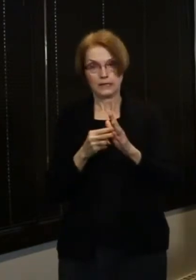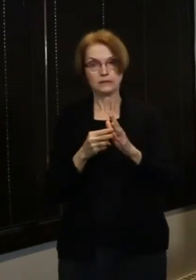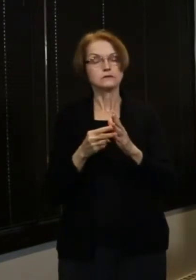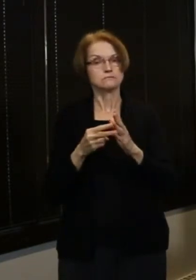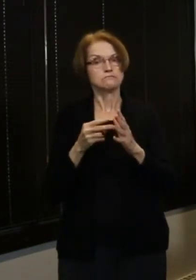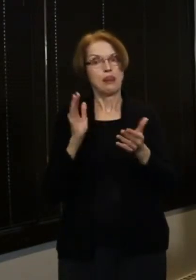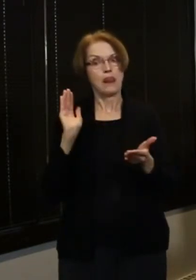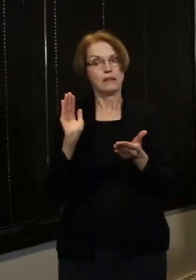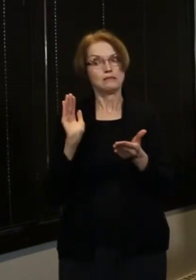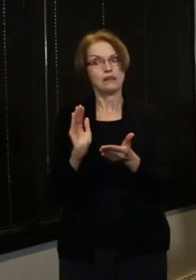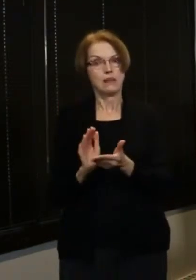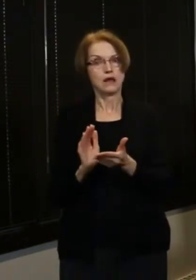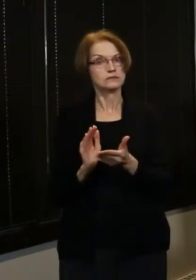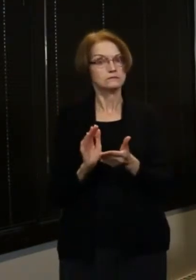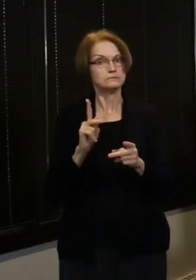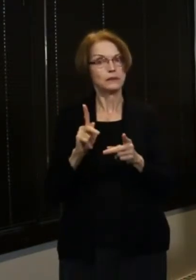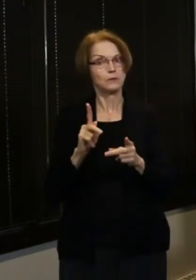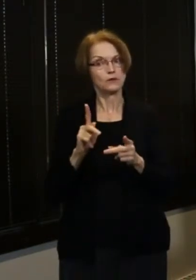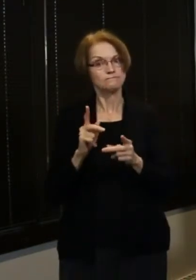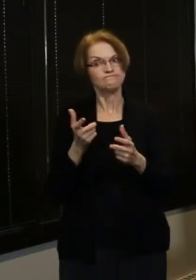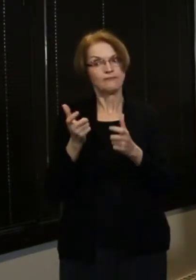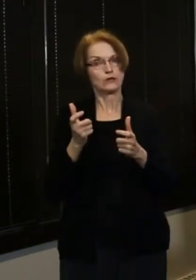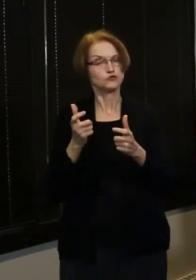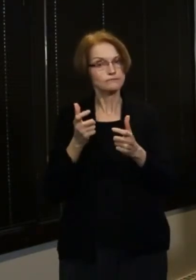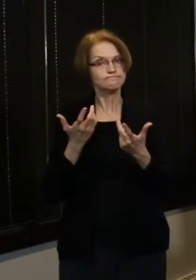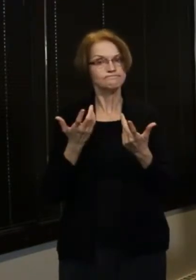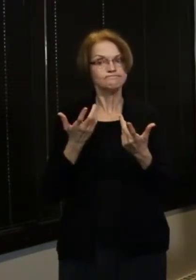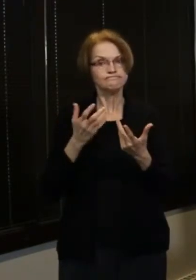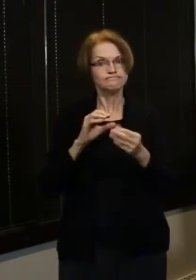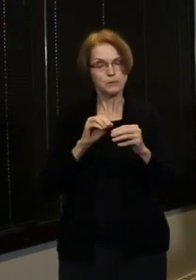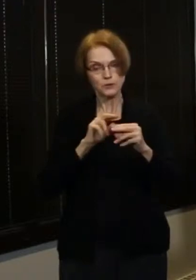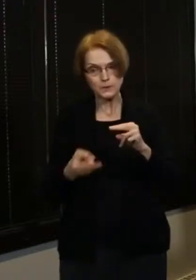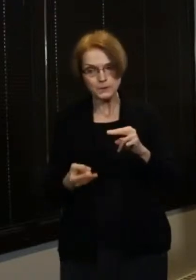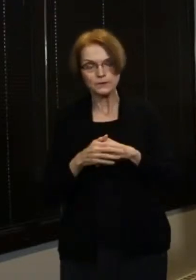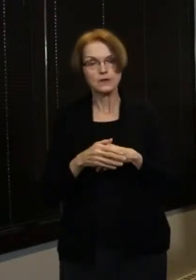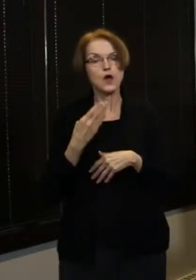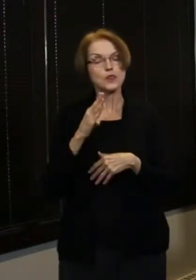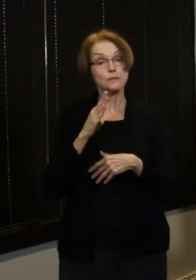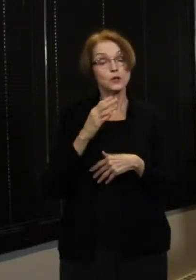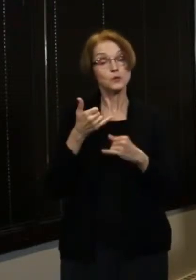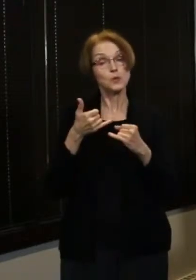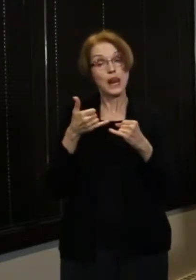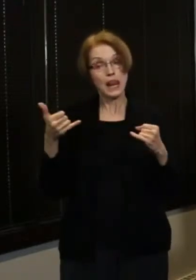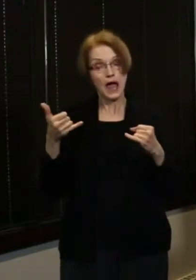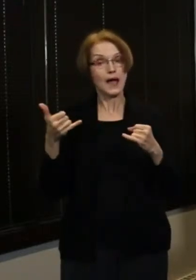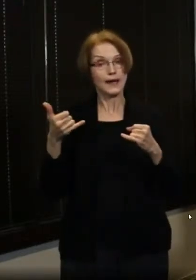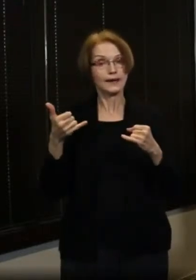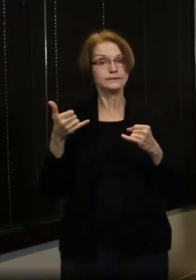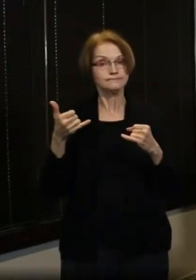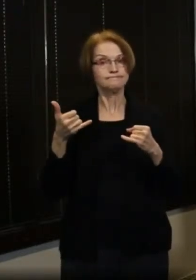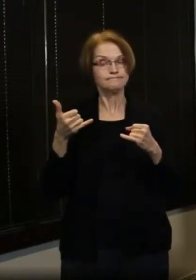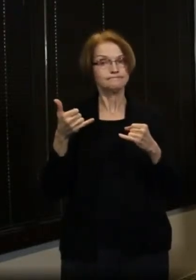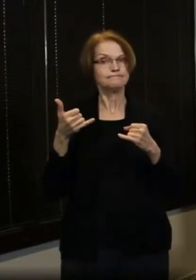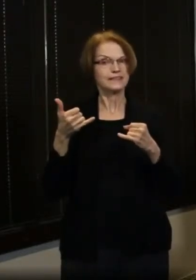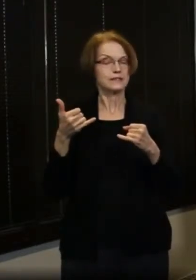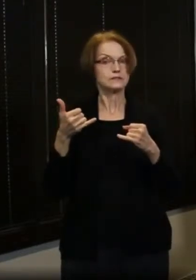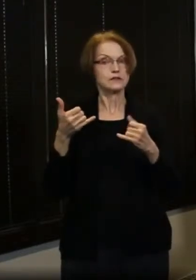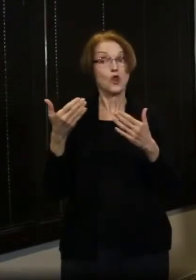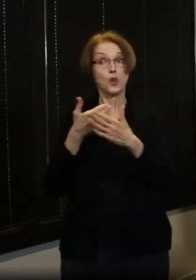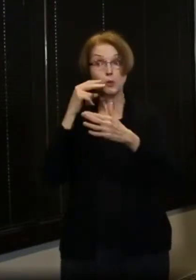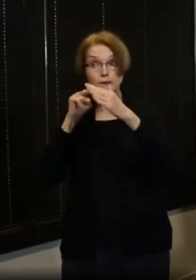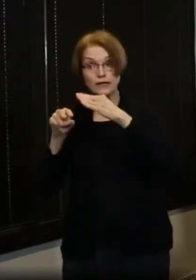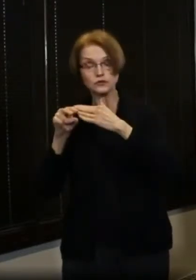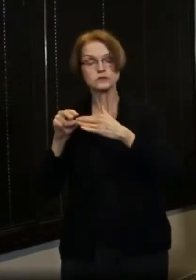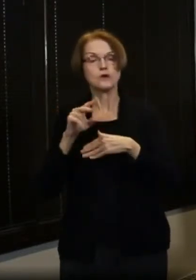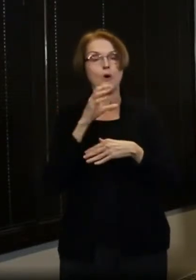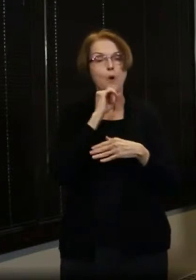rate. And so the blue line represents the new model predictions, and the orange line is the previous model. And so as you